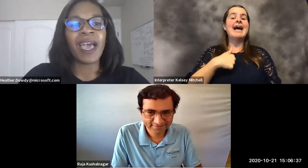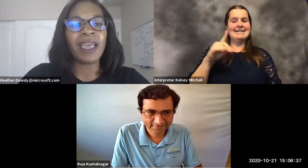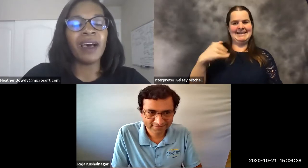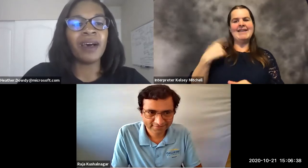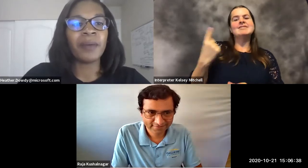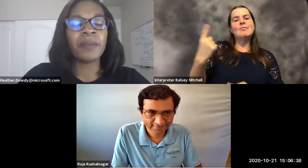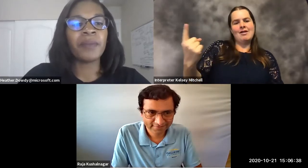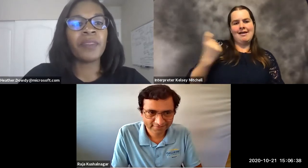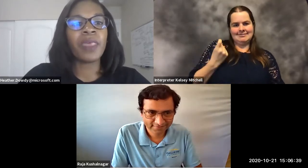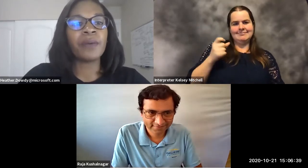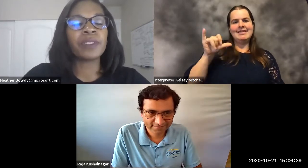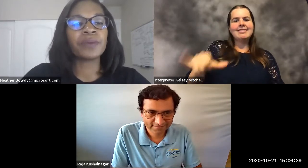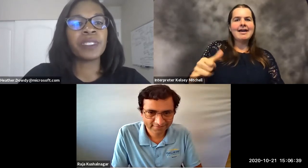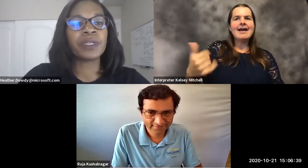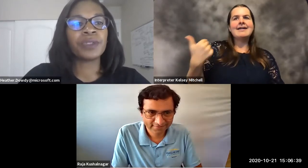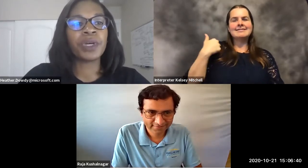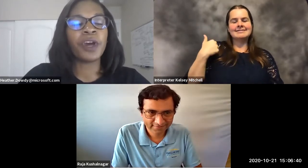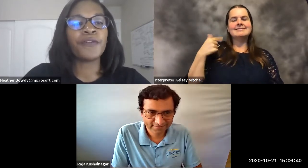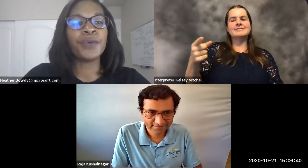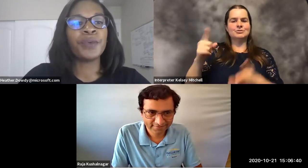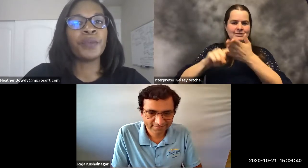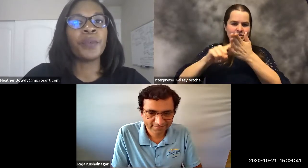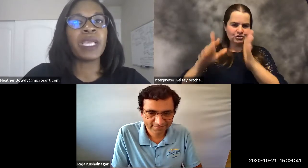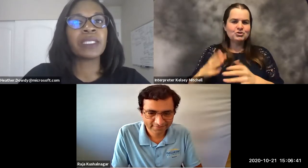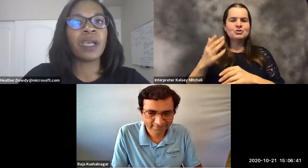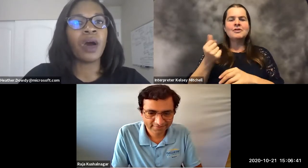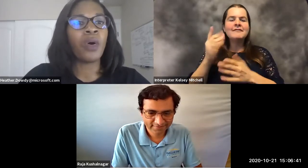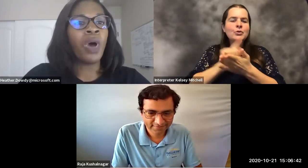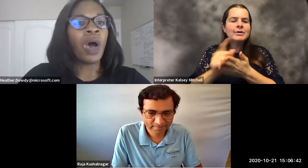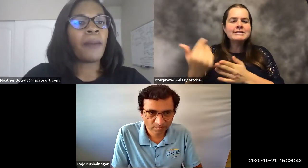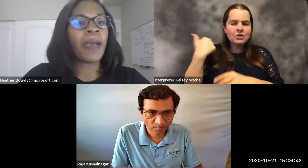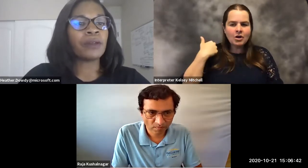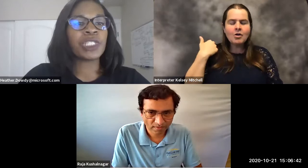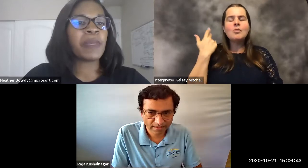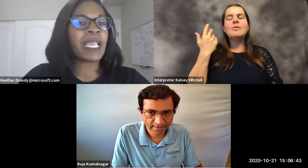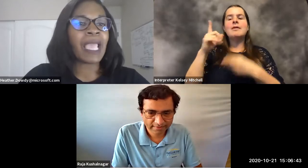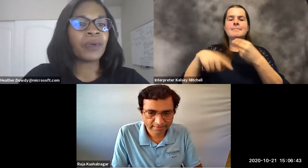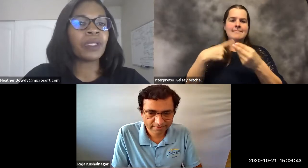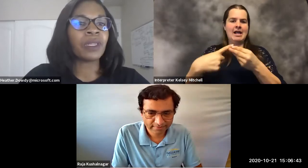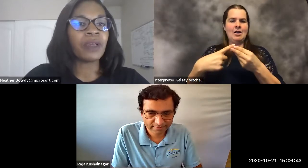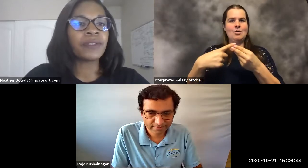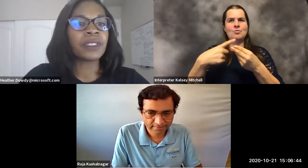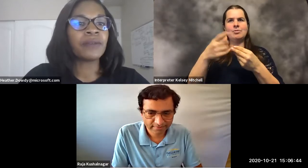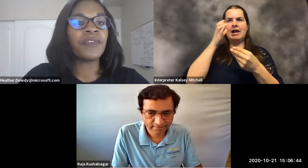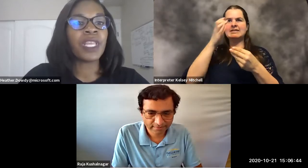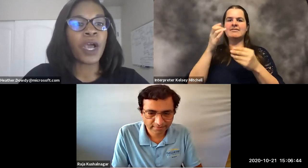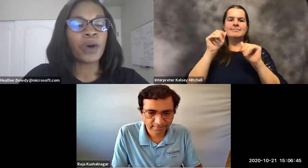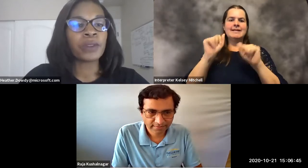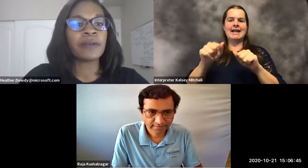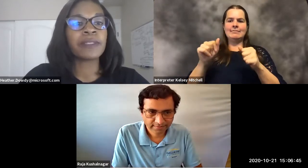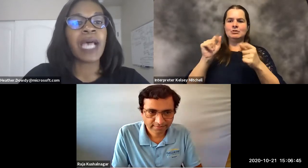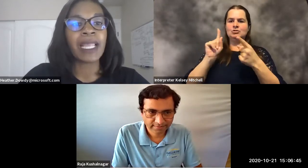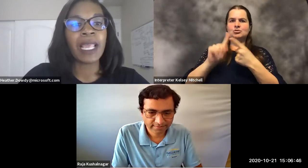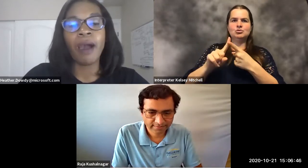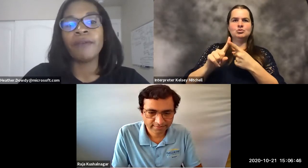ask me that, that was a researcher a few weeks ago. about just being able to lift